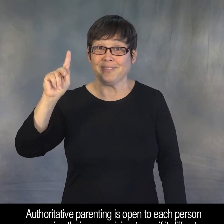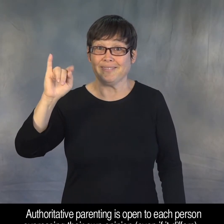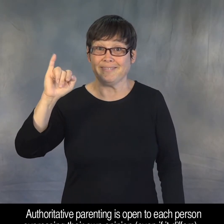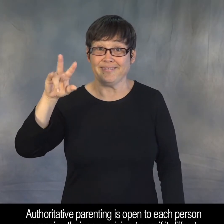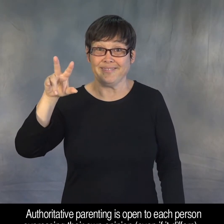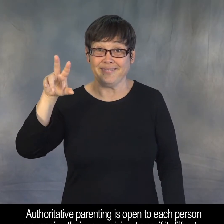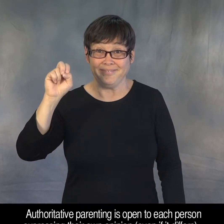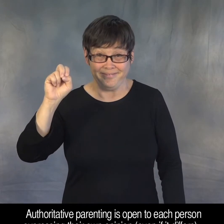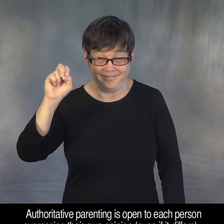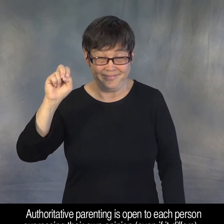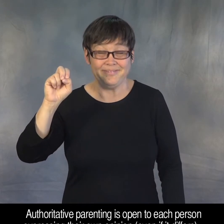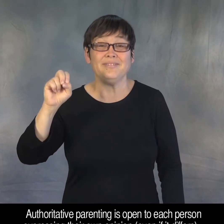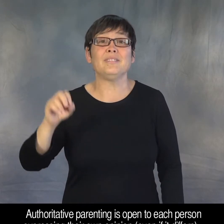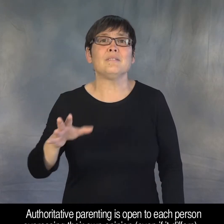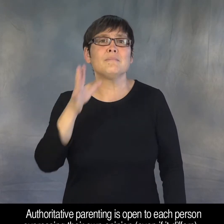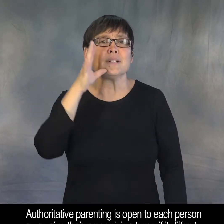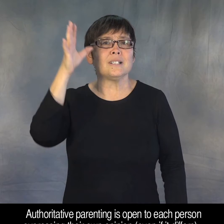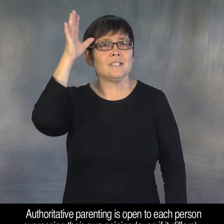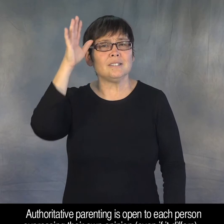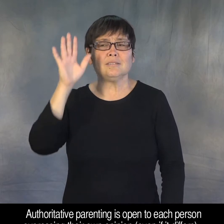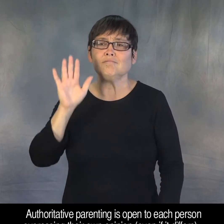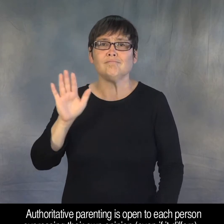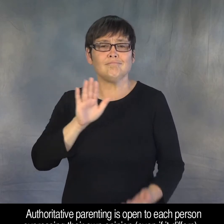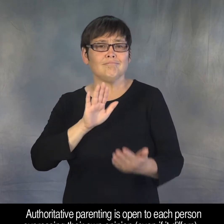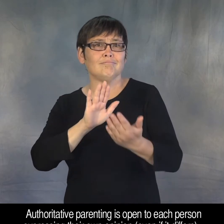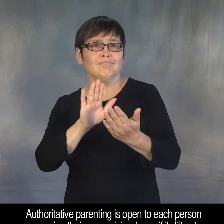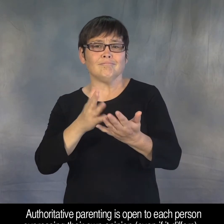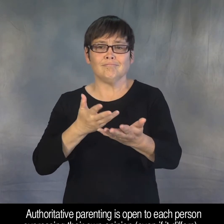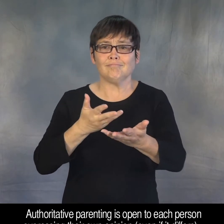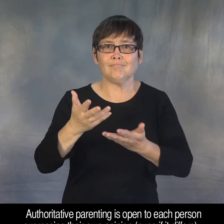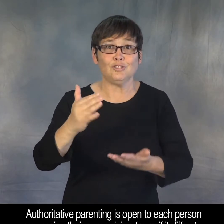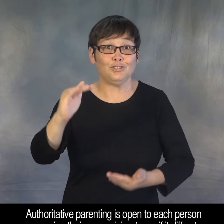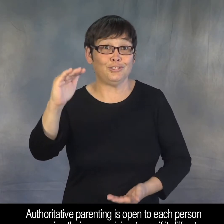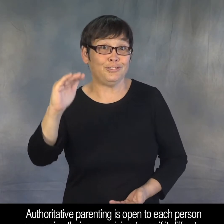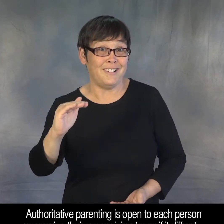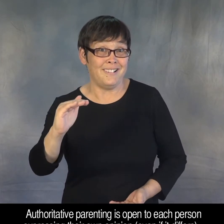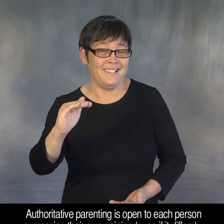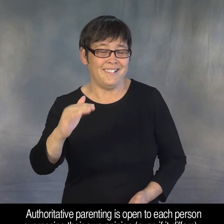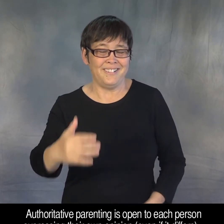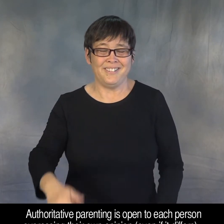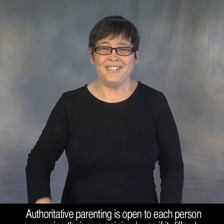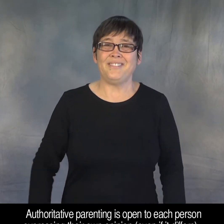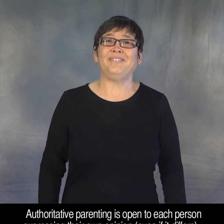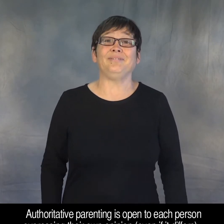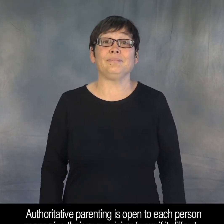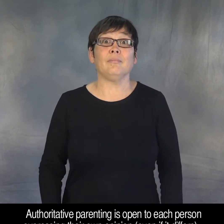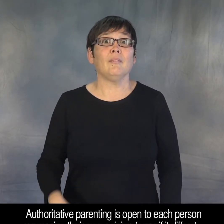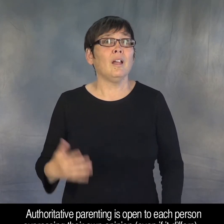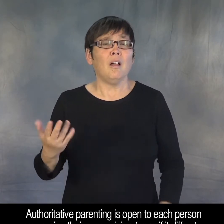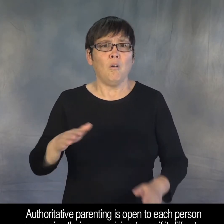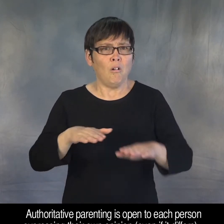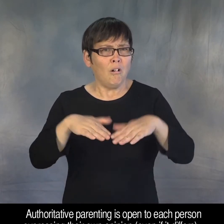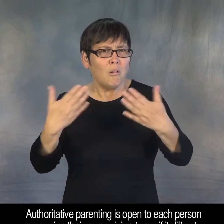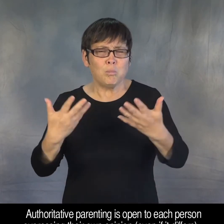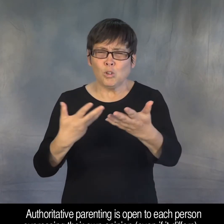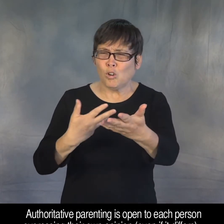Authoritative parenting is open to each person expressing their own opinion, even if it